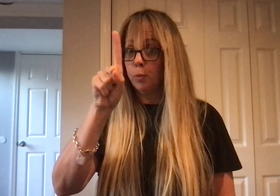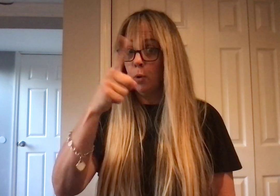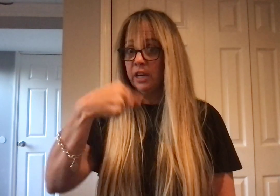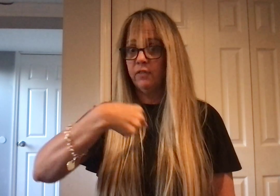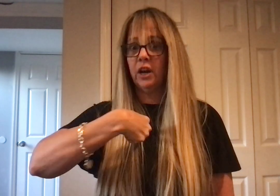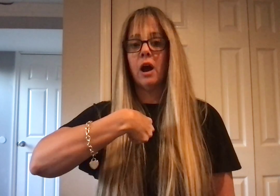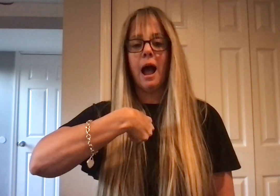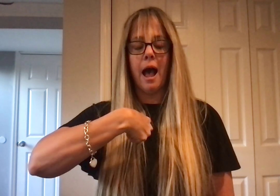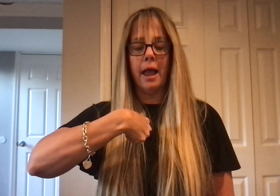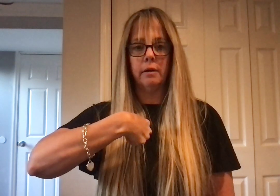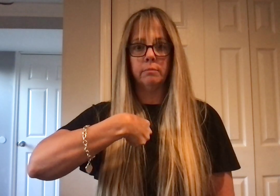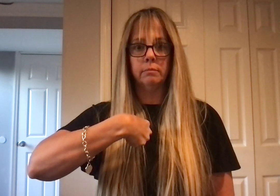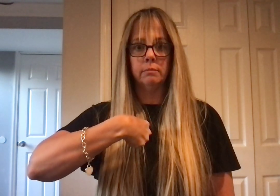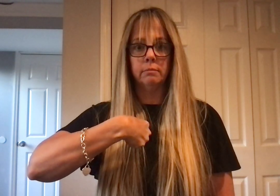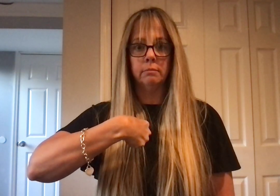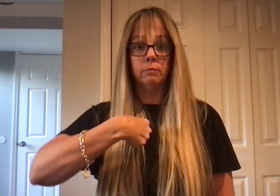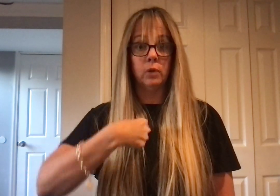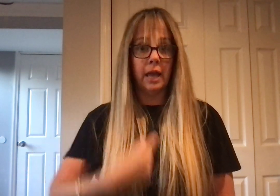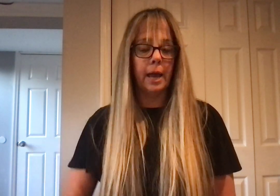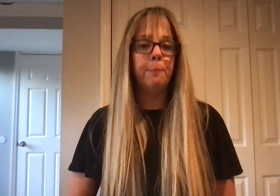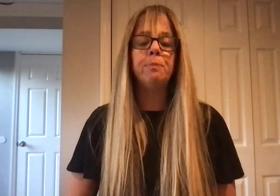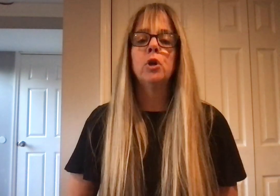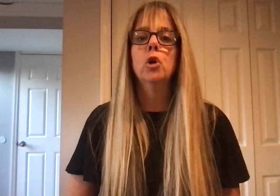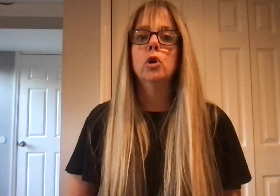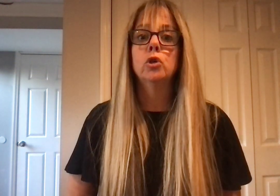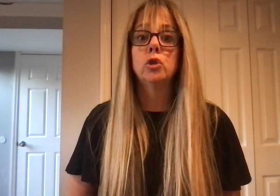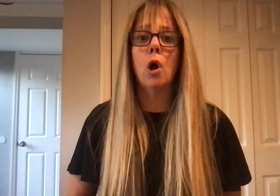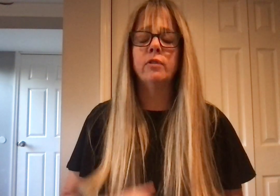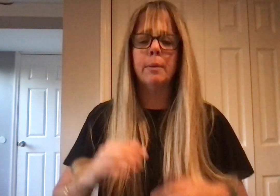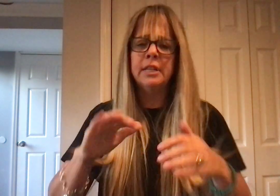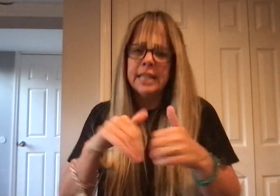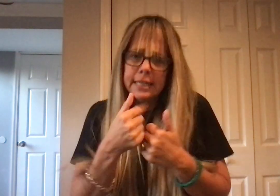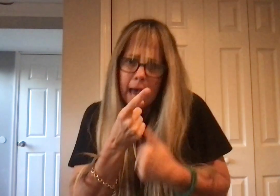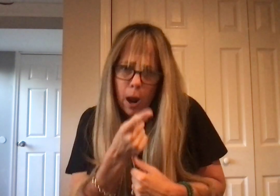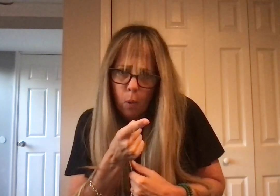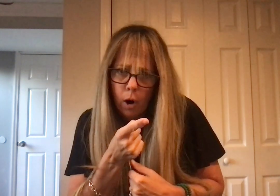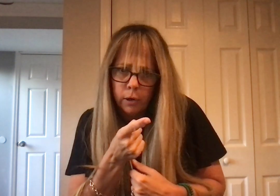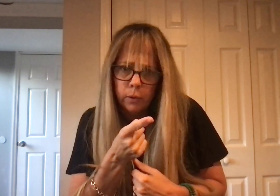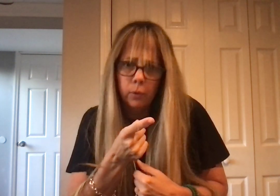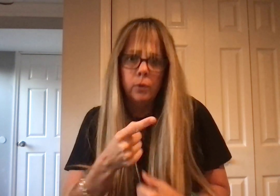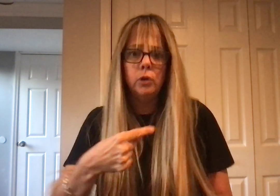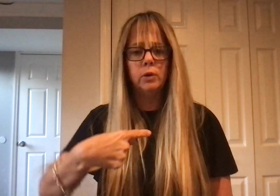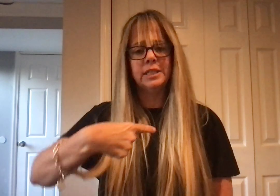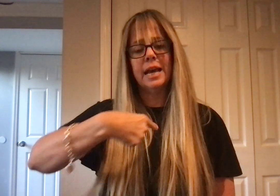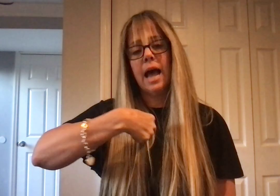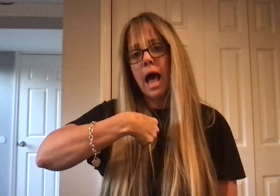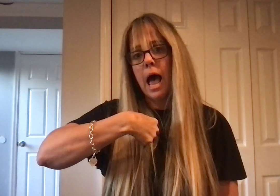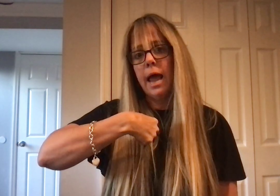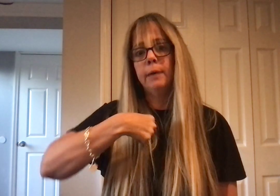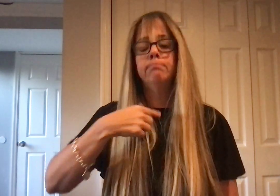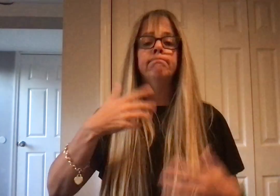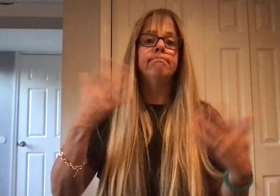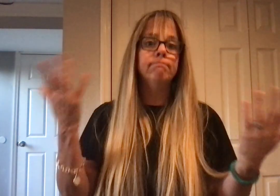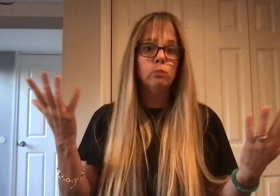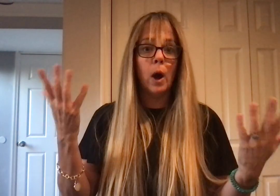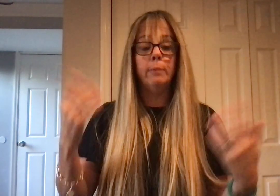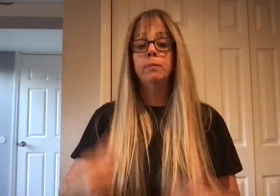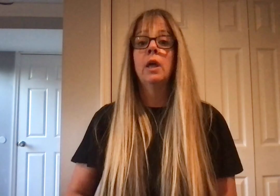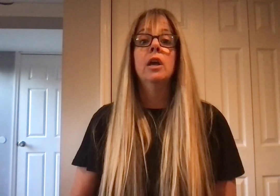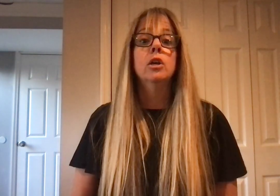pointy finger, I. Okay? So if somebody says, how are you? You could say, I'm what?